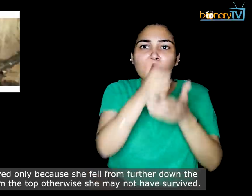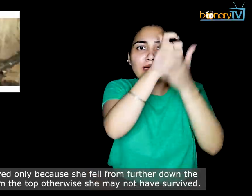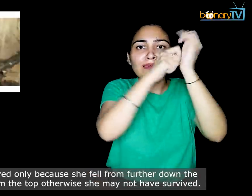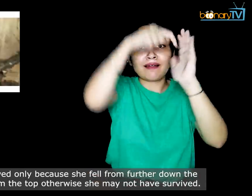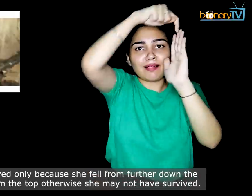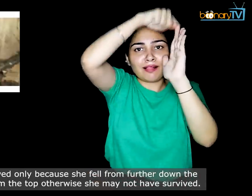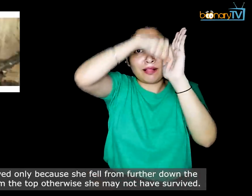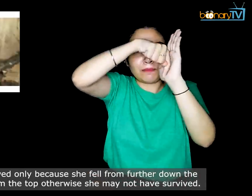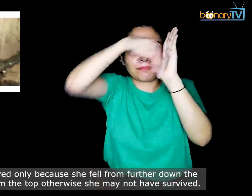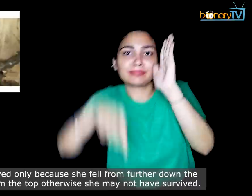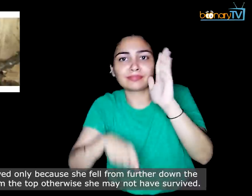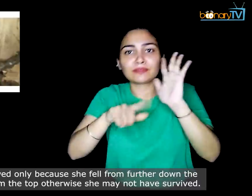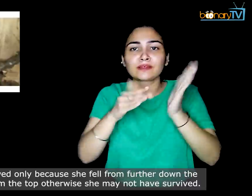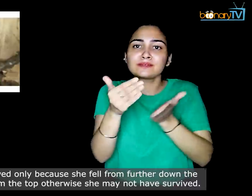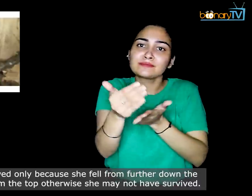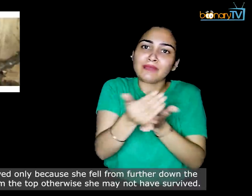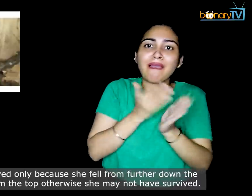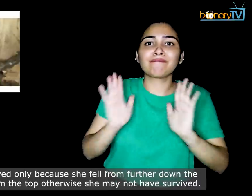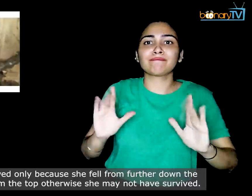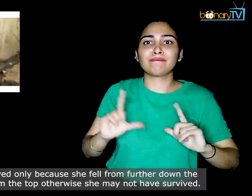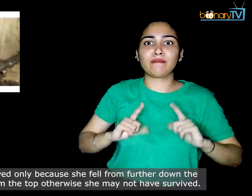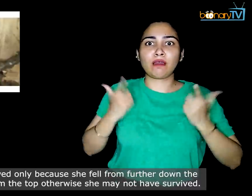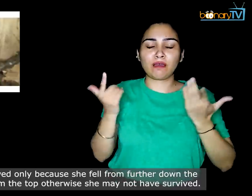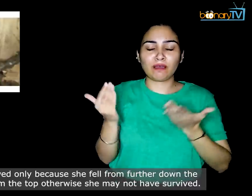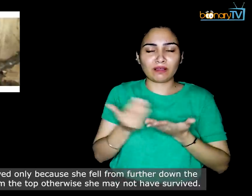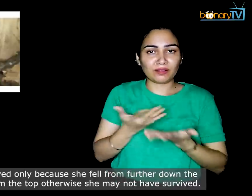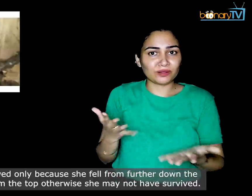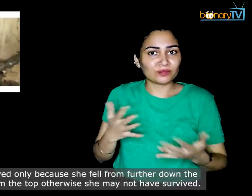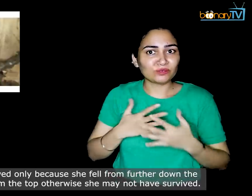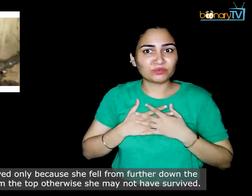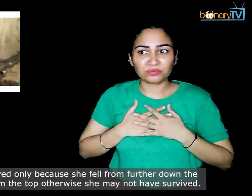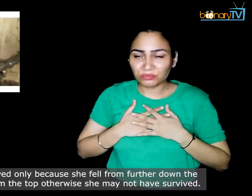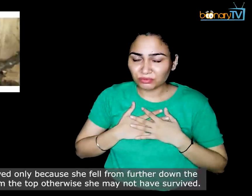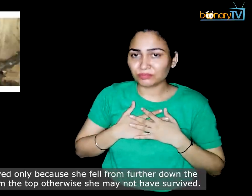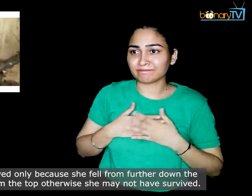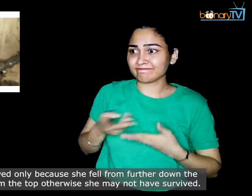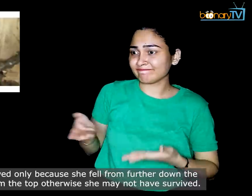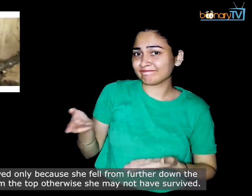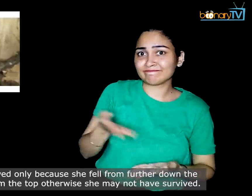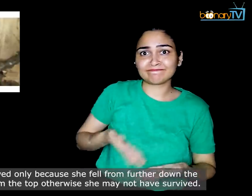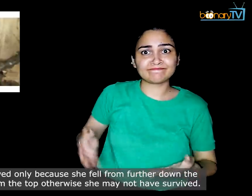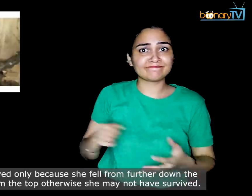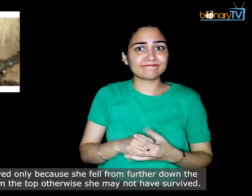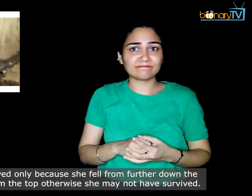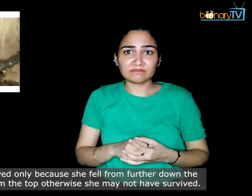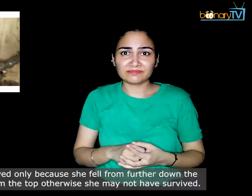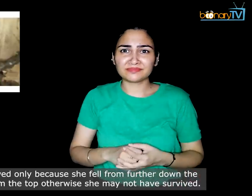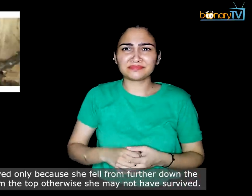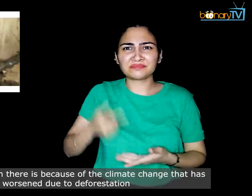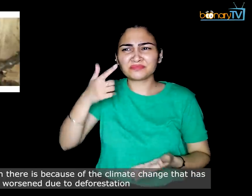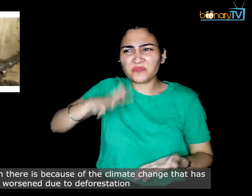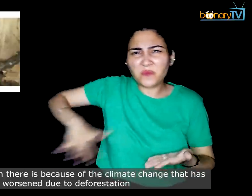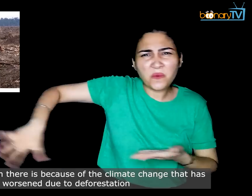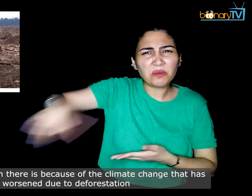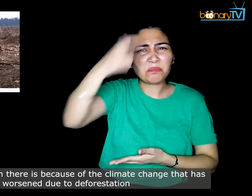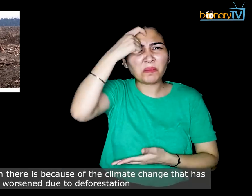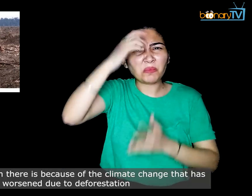well and not from the top. Otherwise, she may not have survived. The main problem